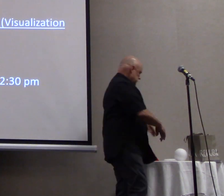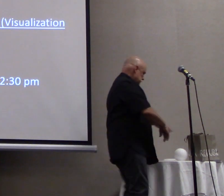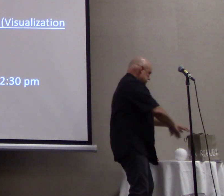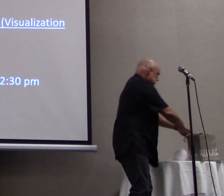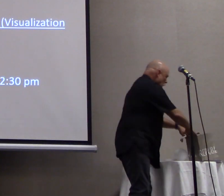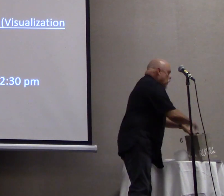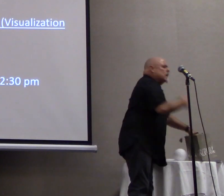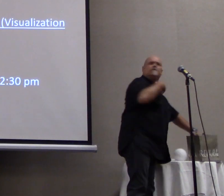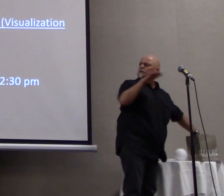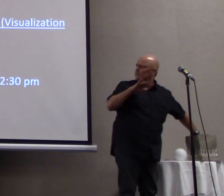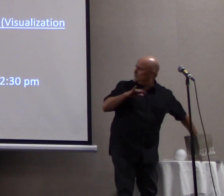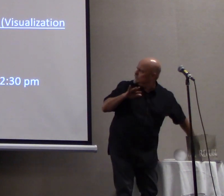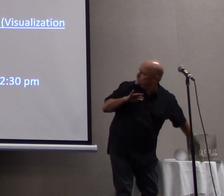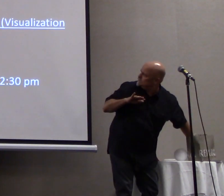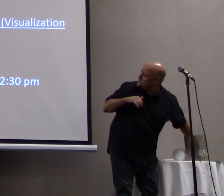Oh wait.